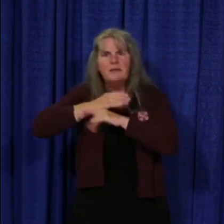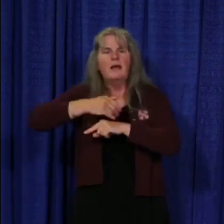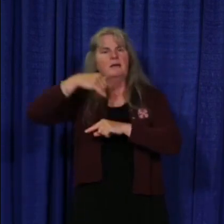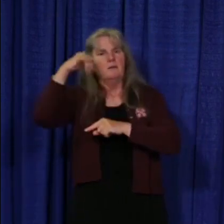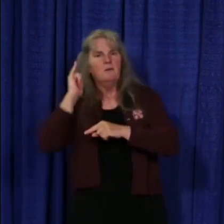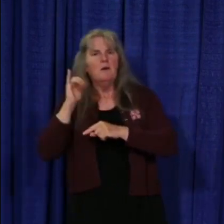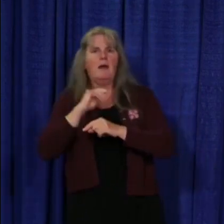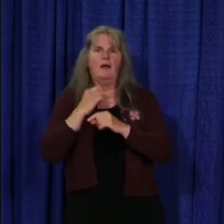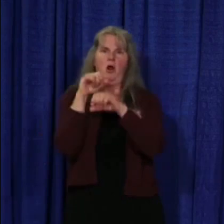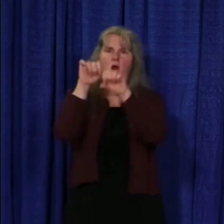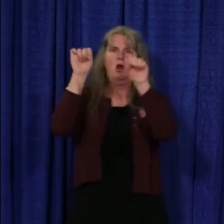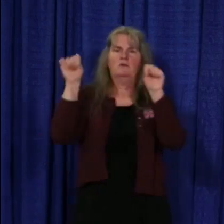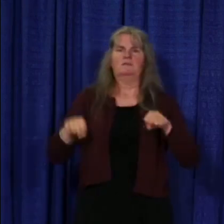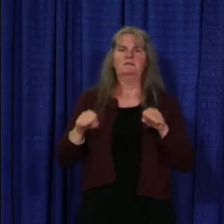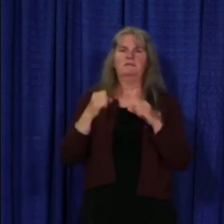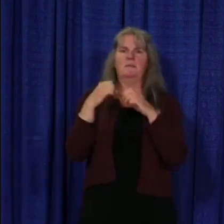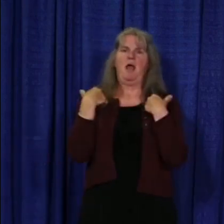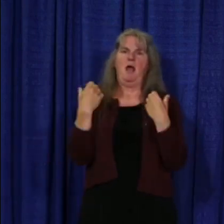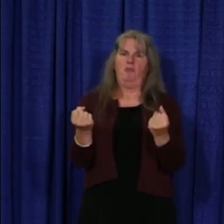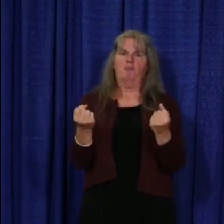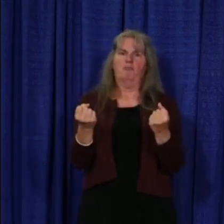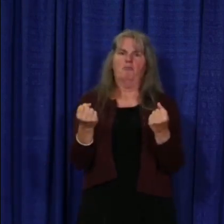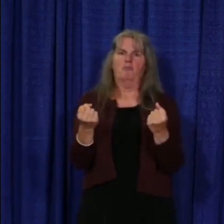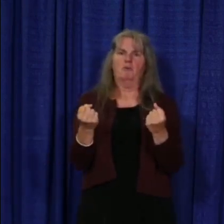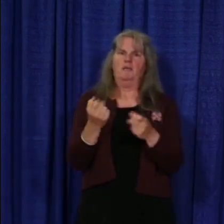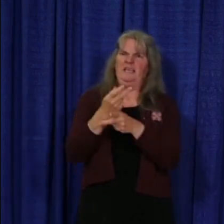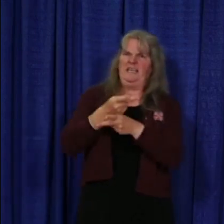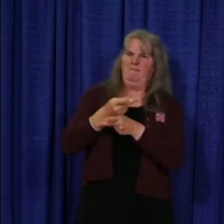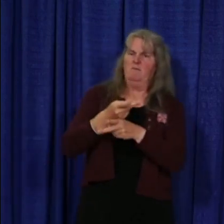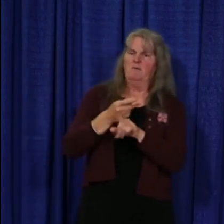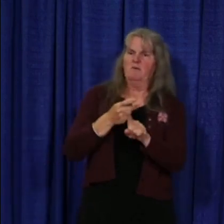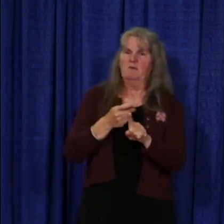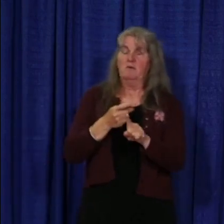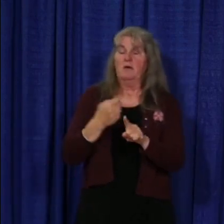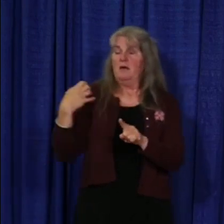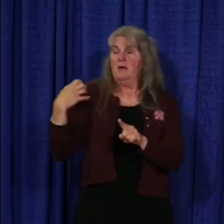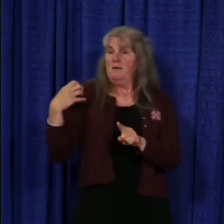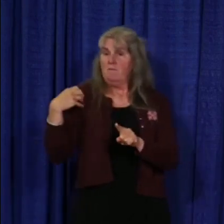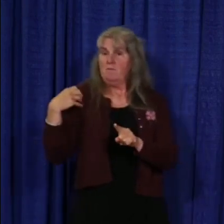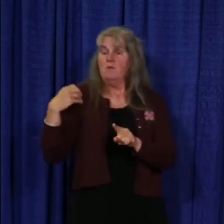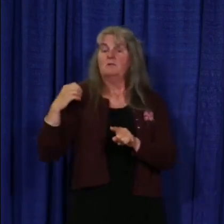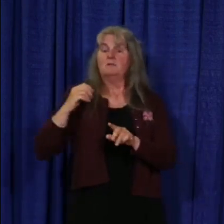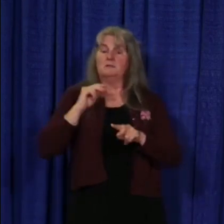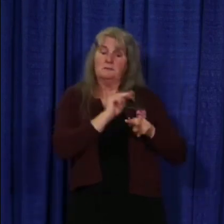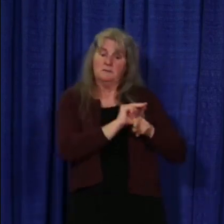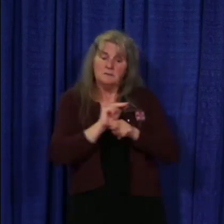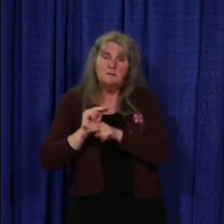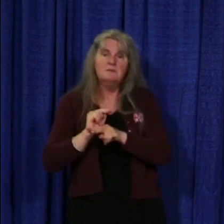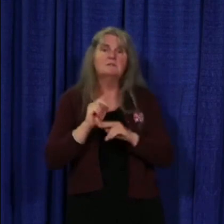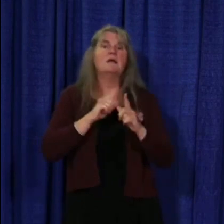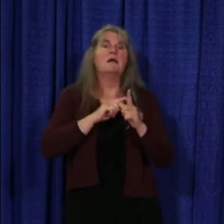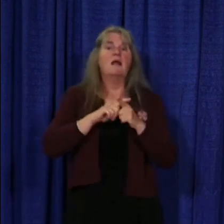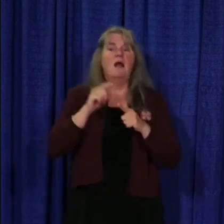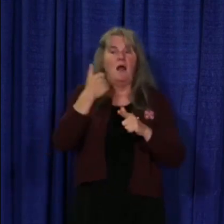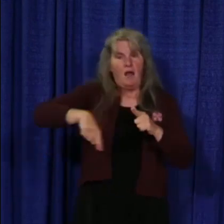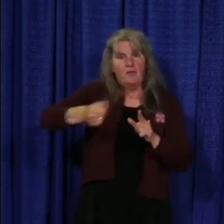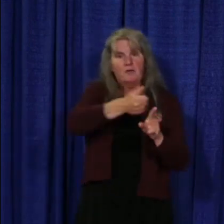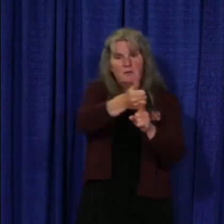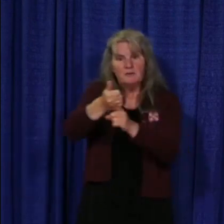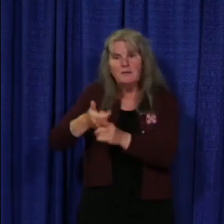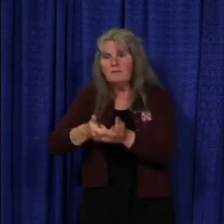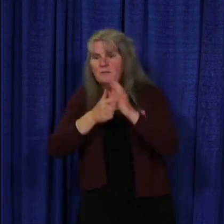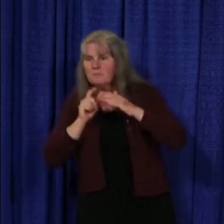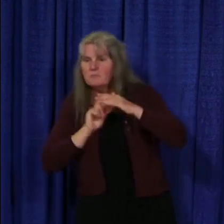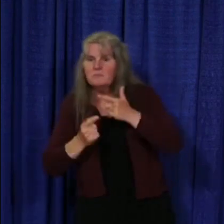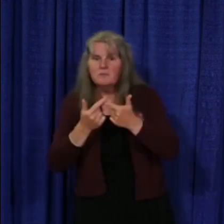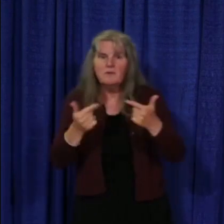system. The border actions and enforcements, along with enforced self-isolation measures, allowed us time to